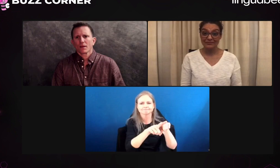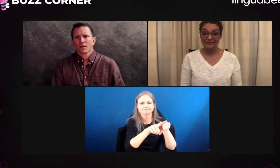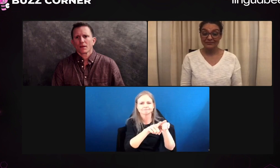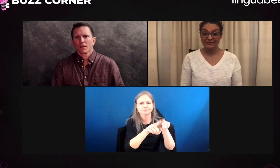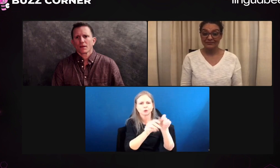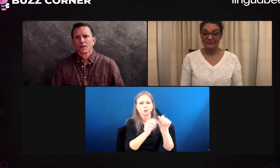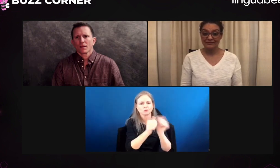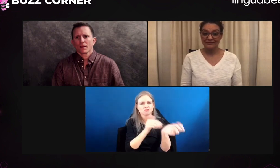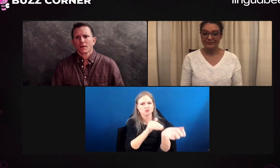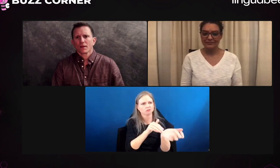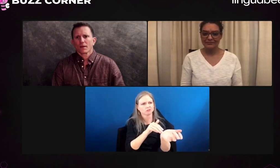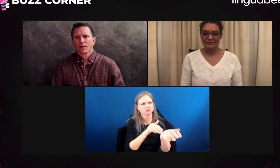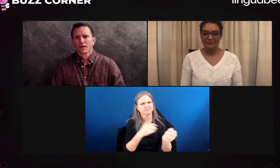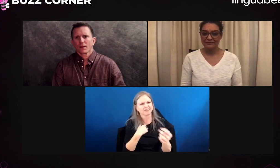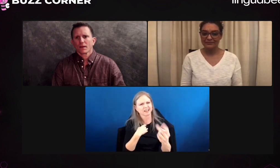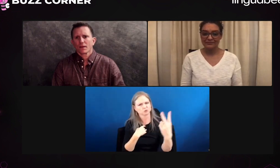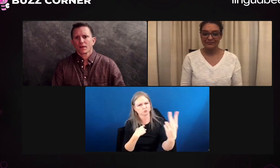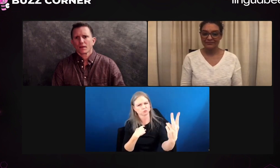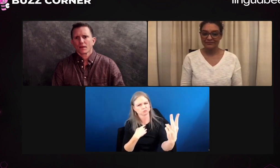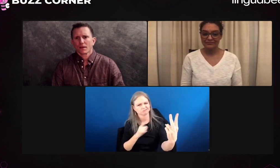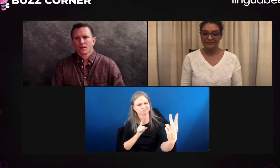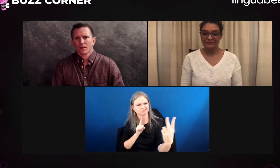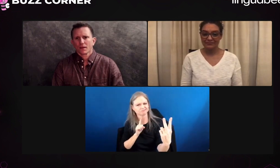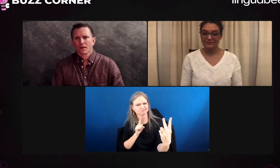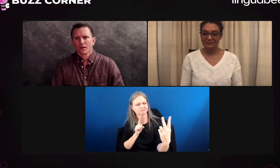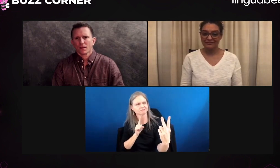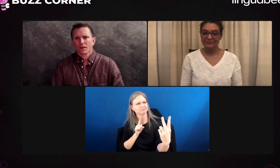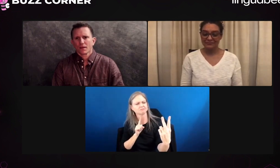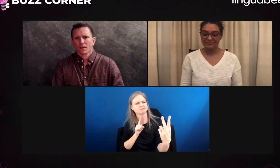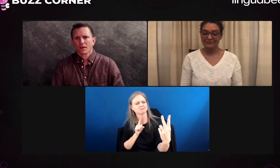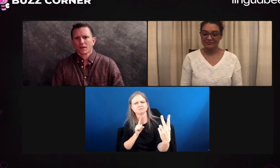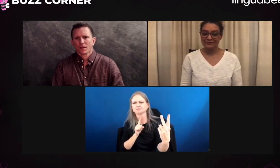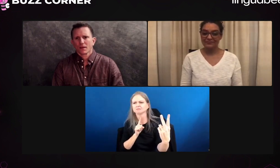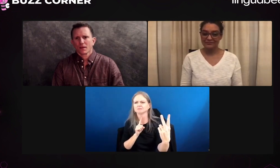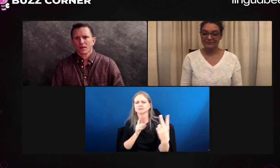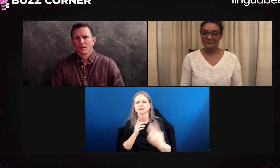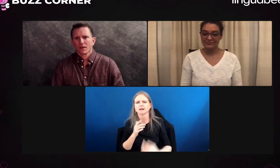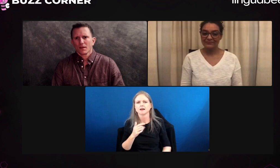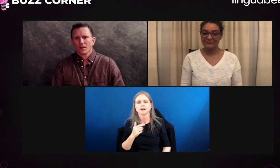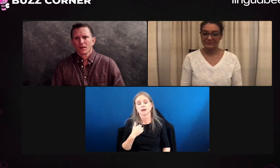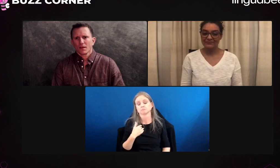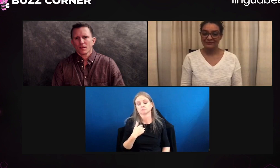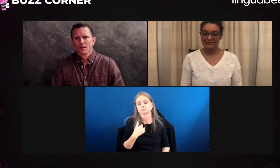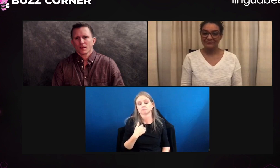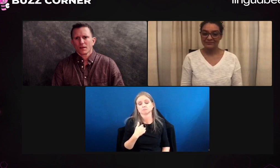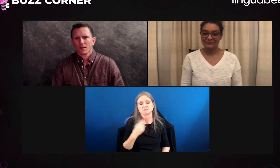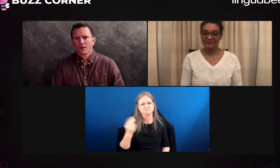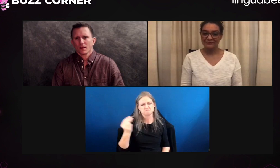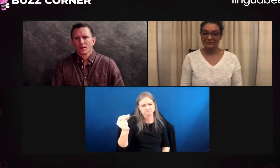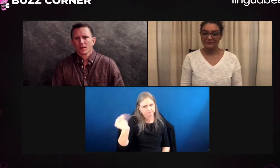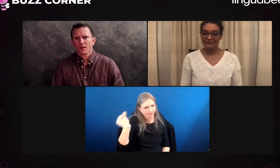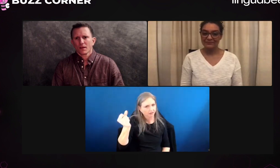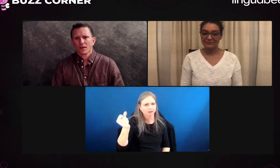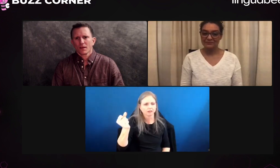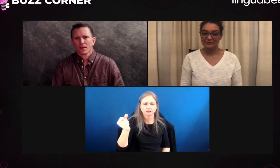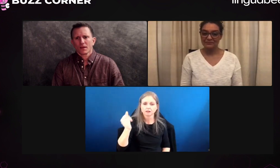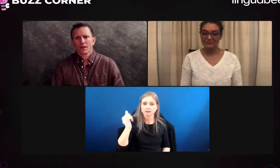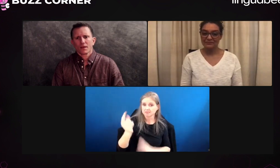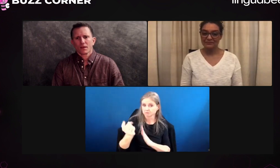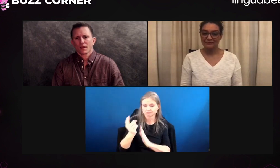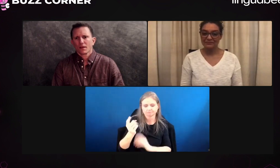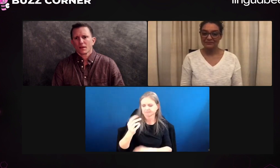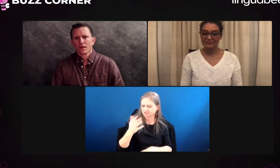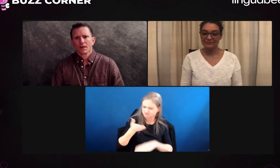laughing and seemingly siding with the doctor. I felt like it was 2 against 1.